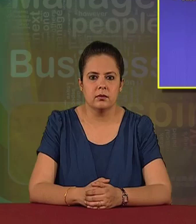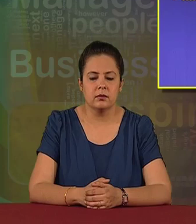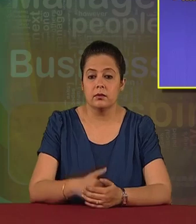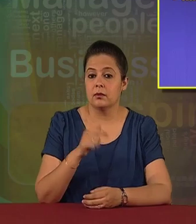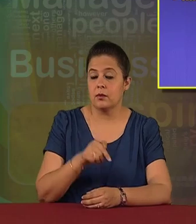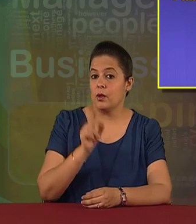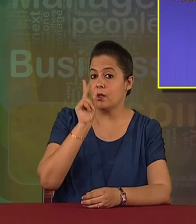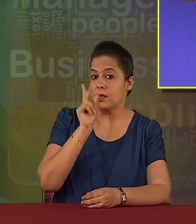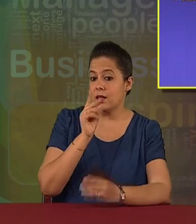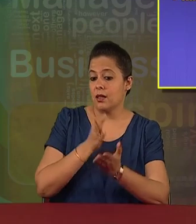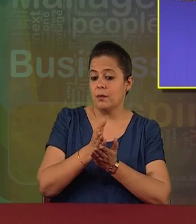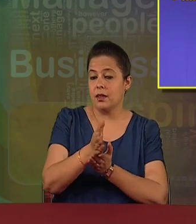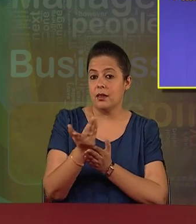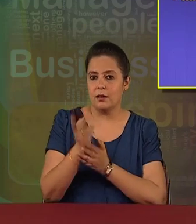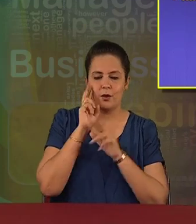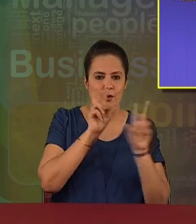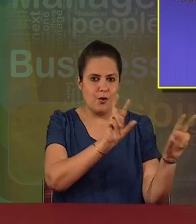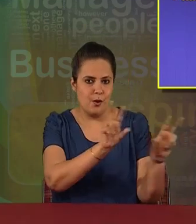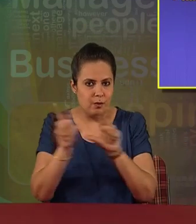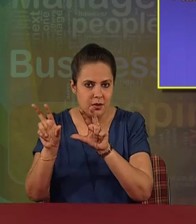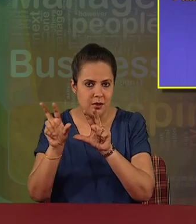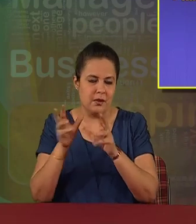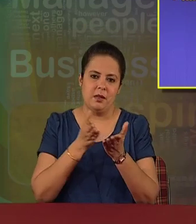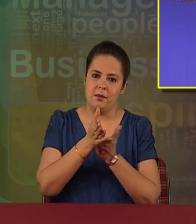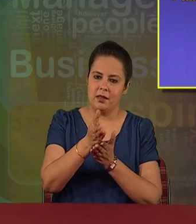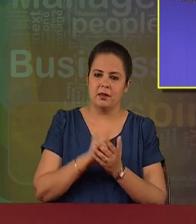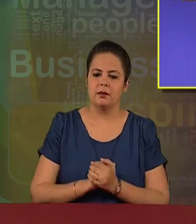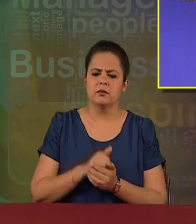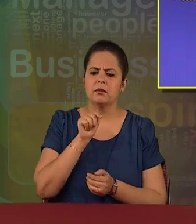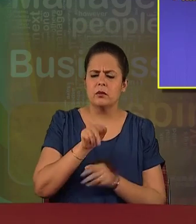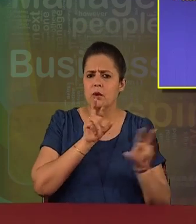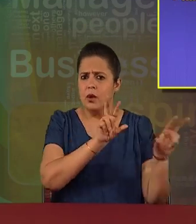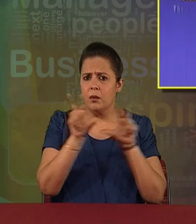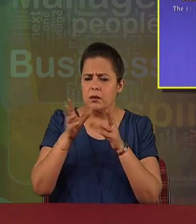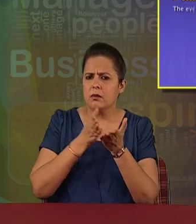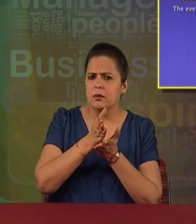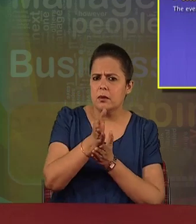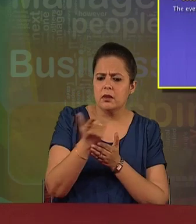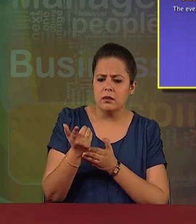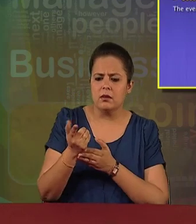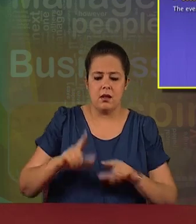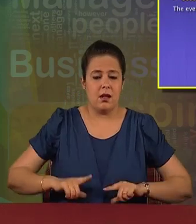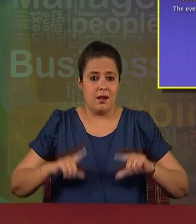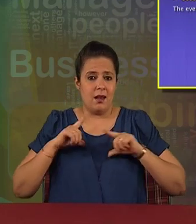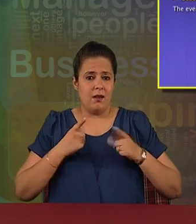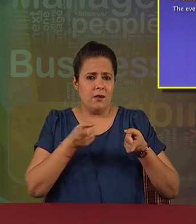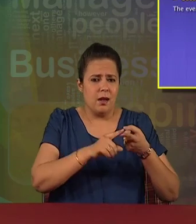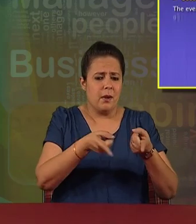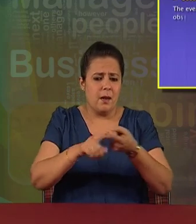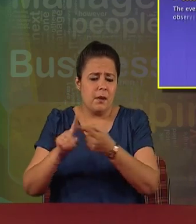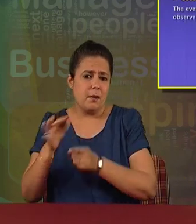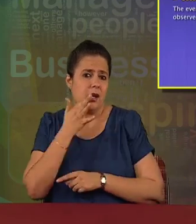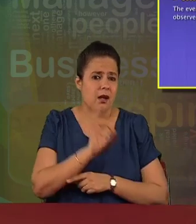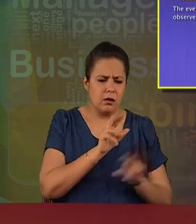Our second method is observation method. In observation method, the events of the real life situations